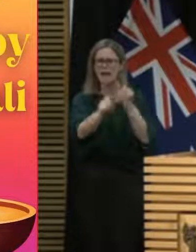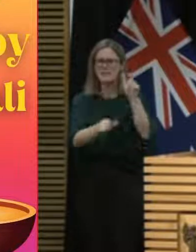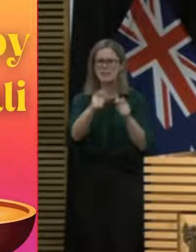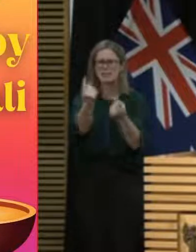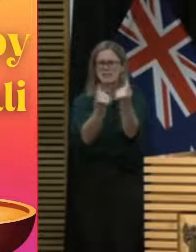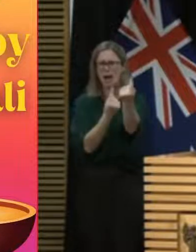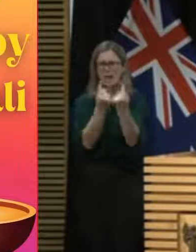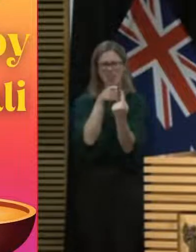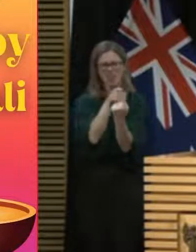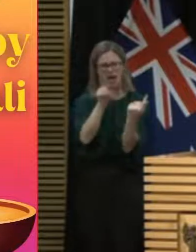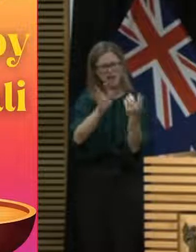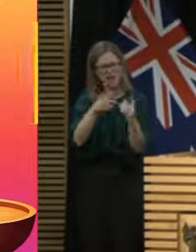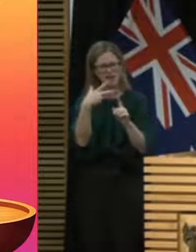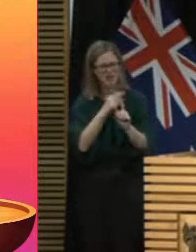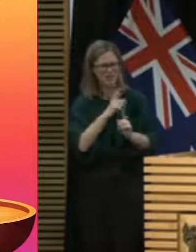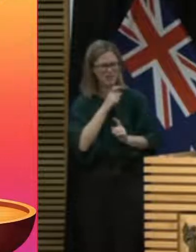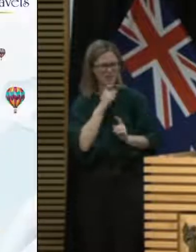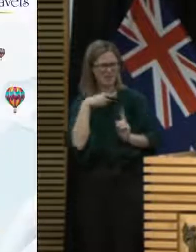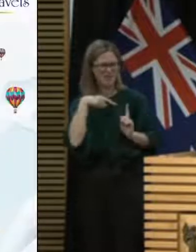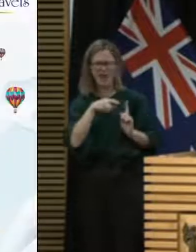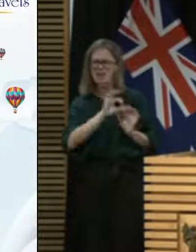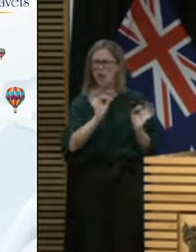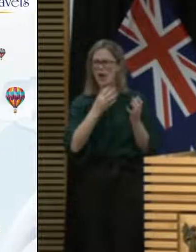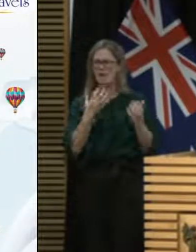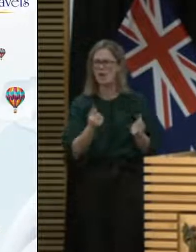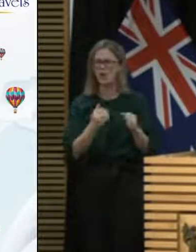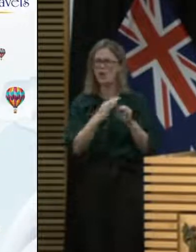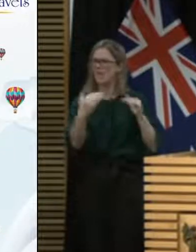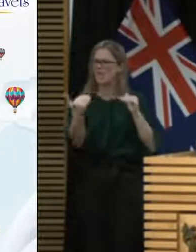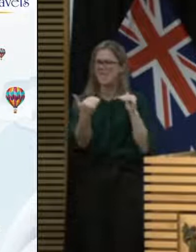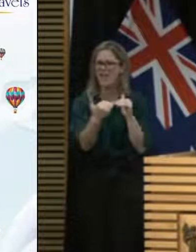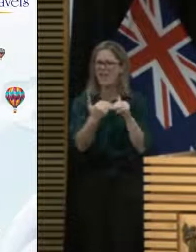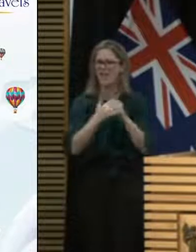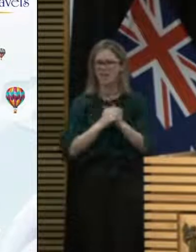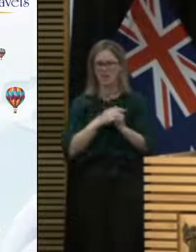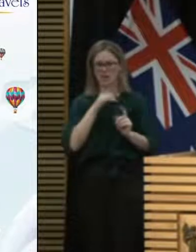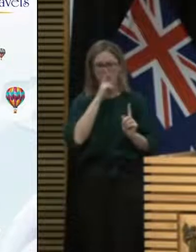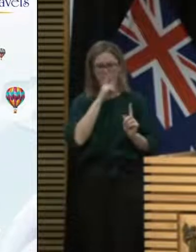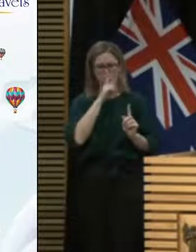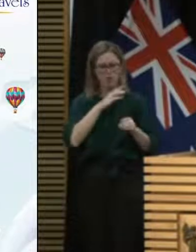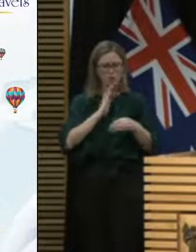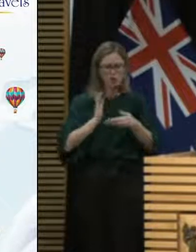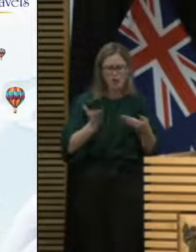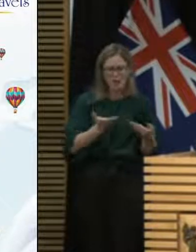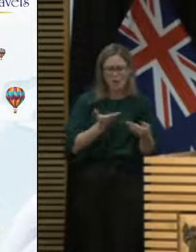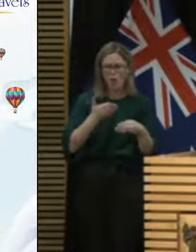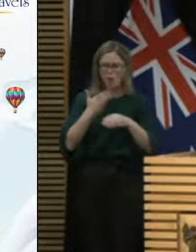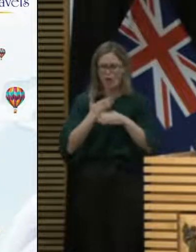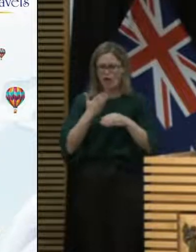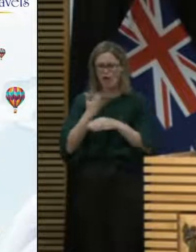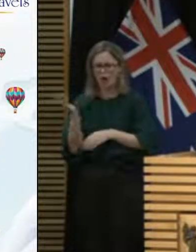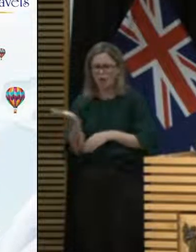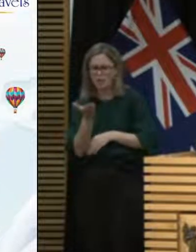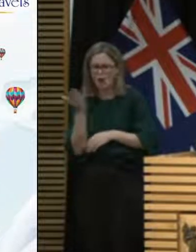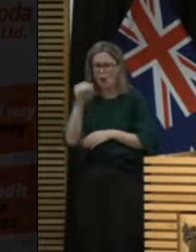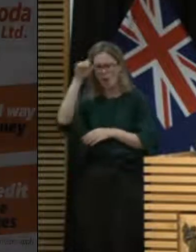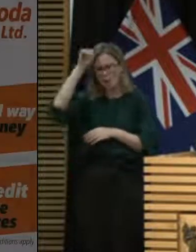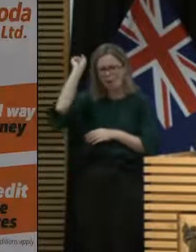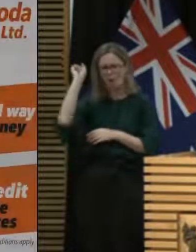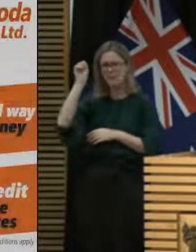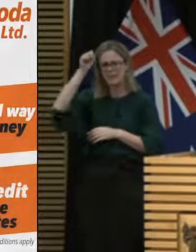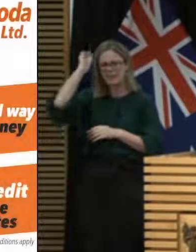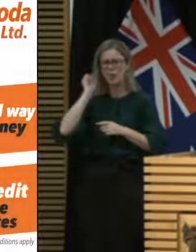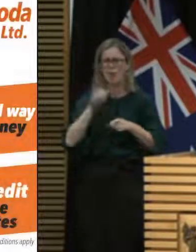to be vaccinated, but not the people that were serving them or working in hospitality, or those barbers, or